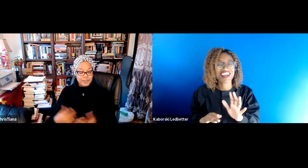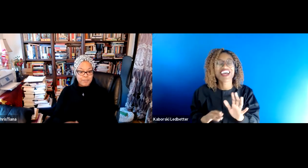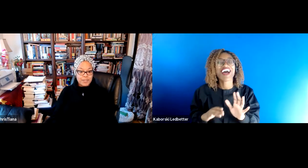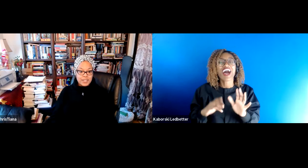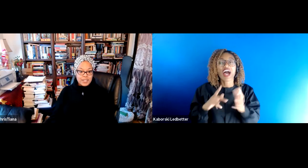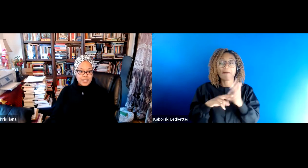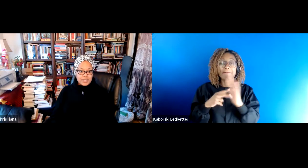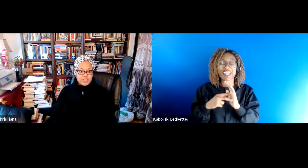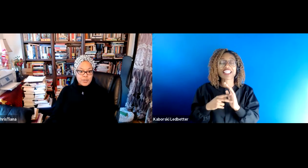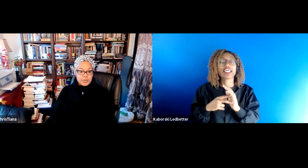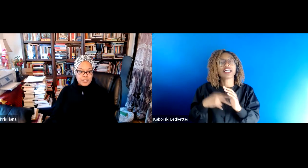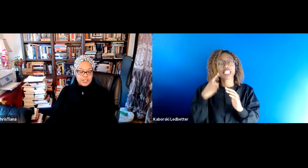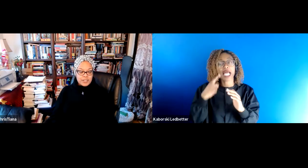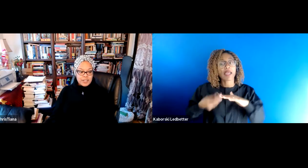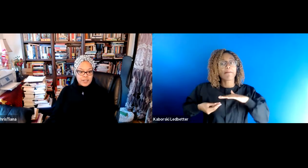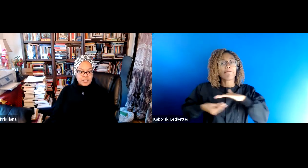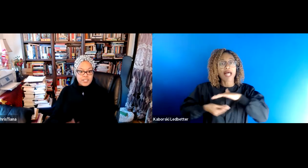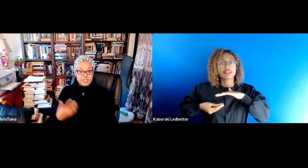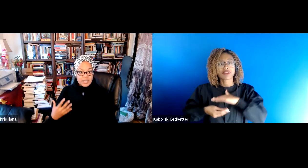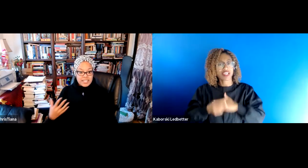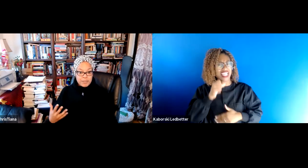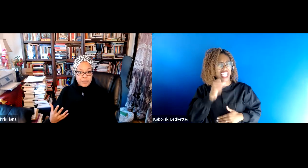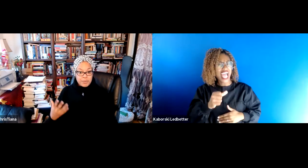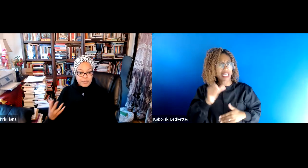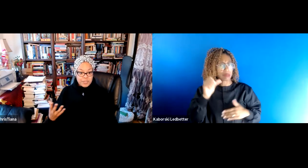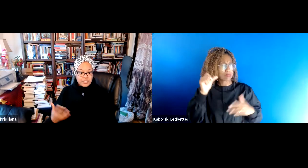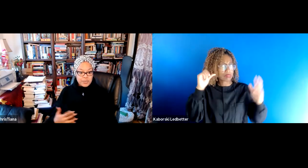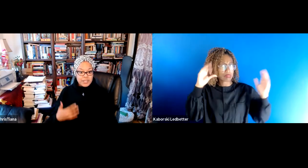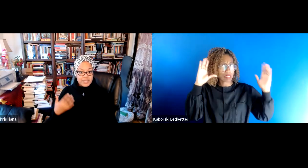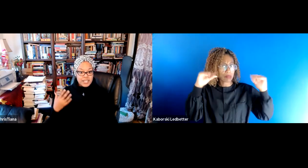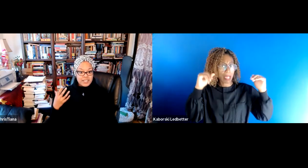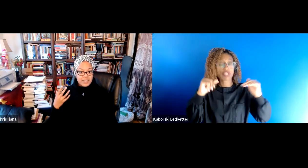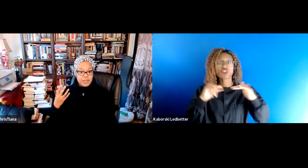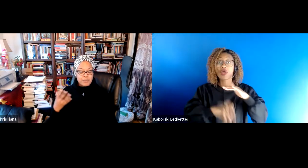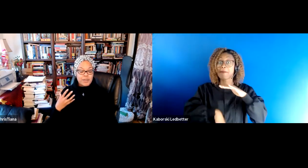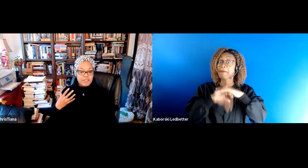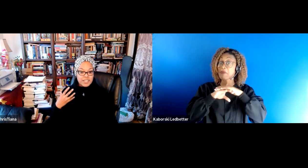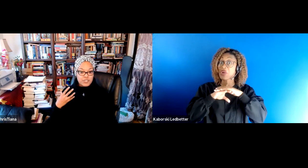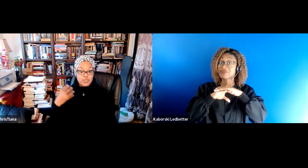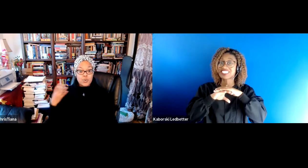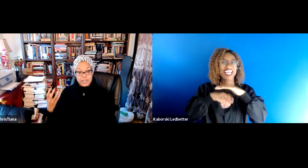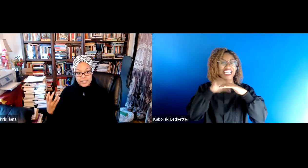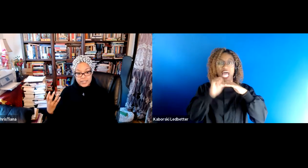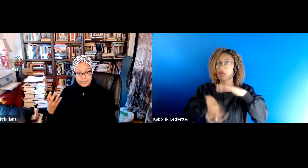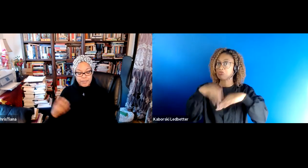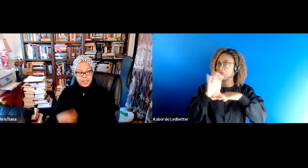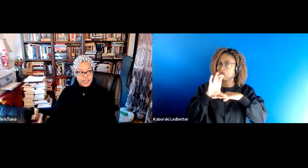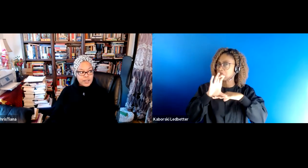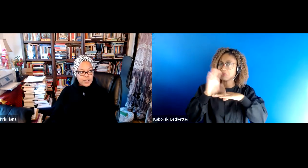something. So essentially, when I say privilege, what I'm saying is that people have a